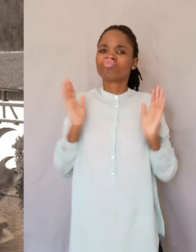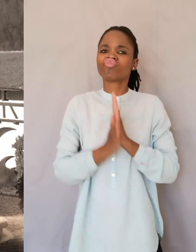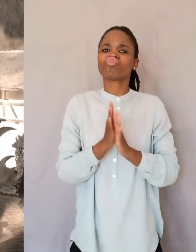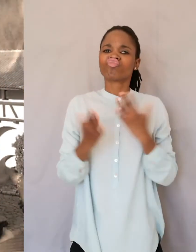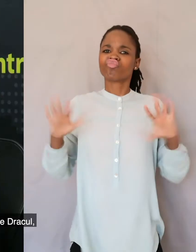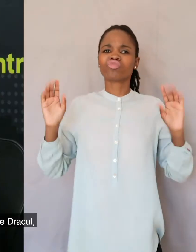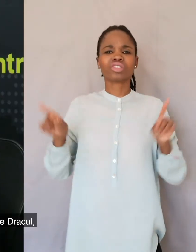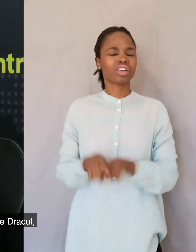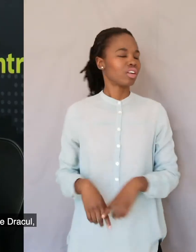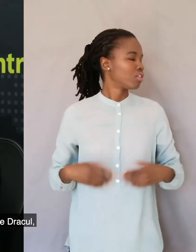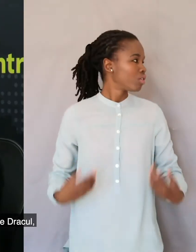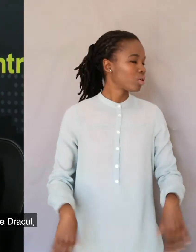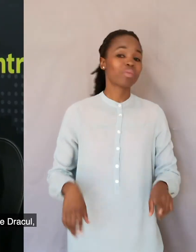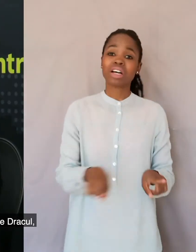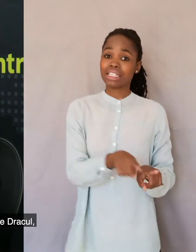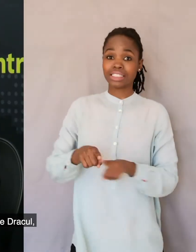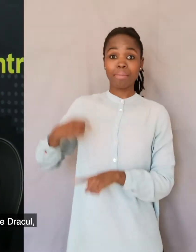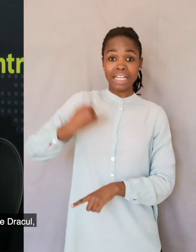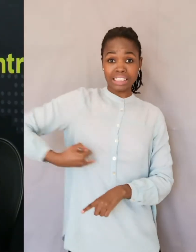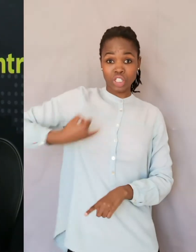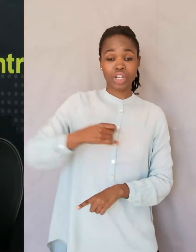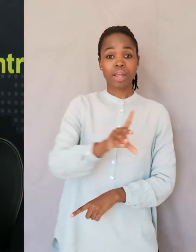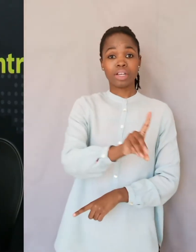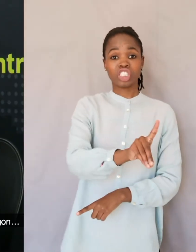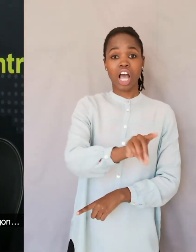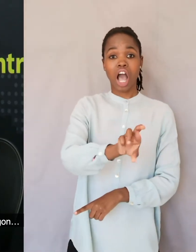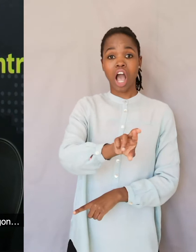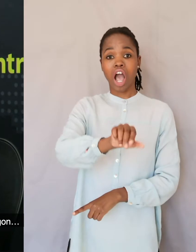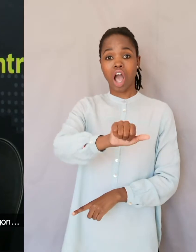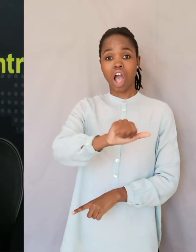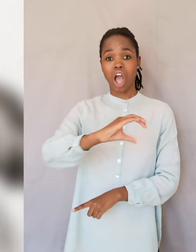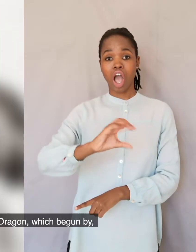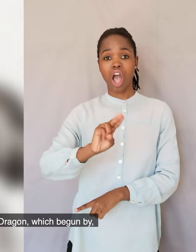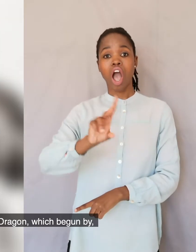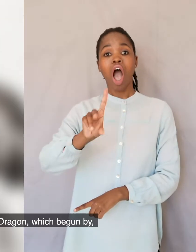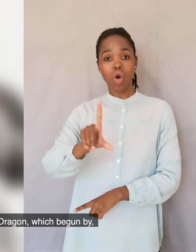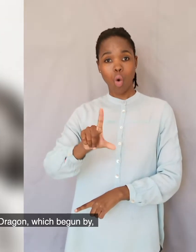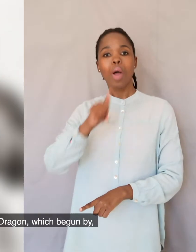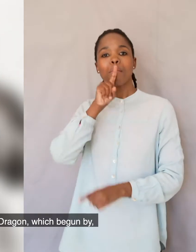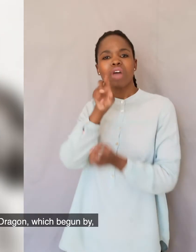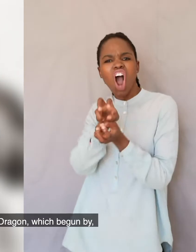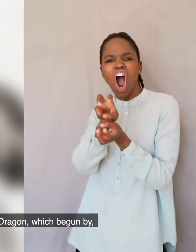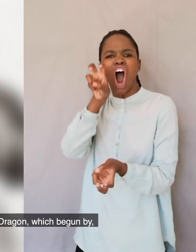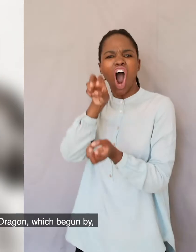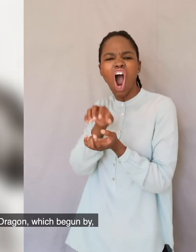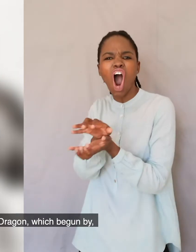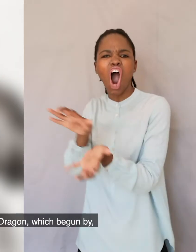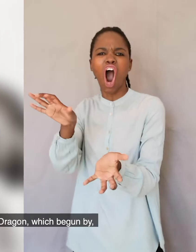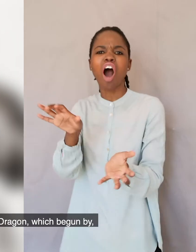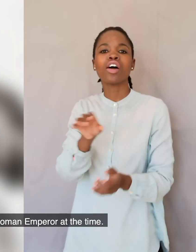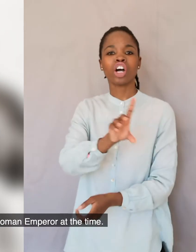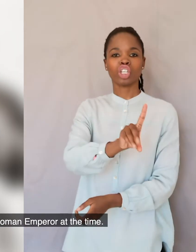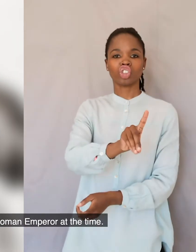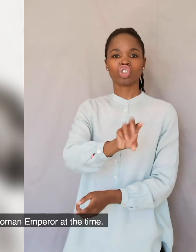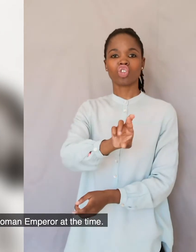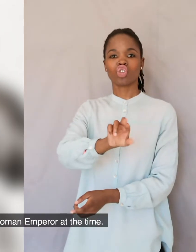region. Well, the surname Dracul, which means dragon, there was a mysterious order of the dragon which was begun